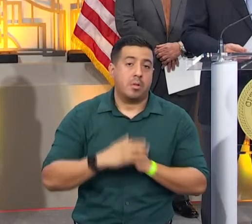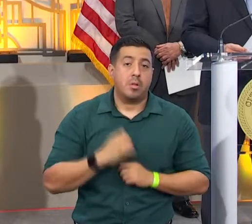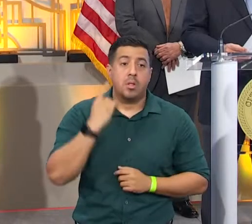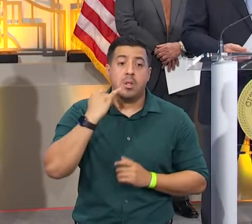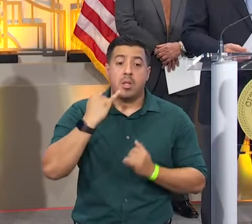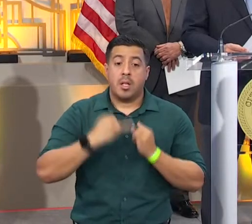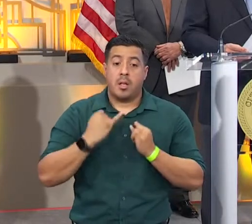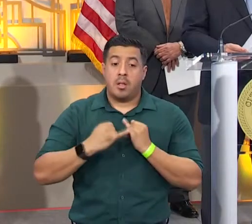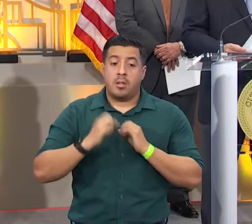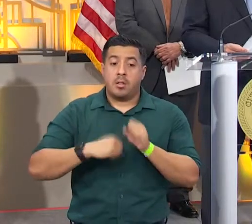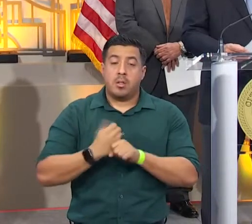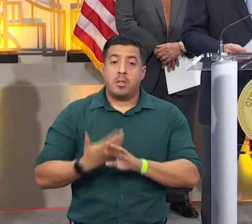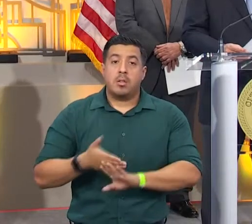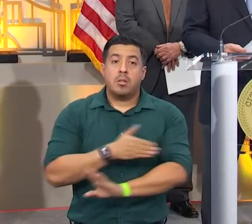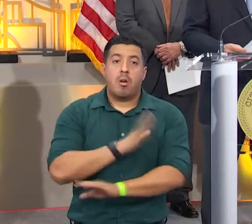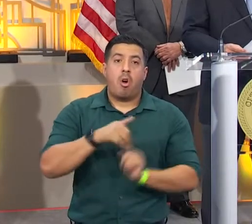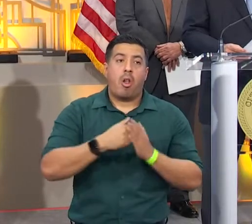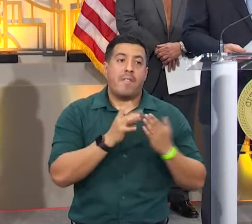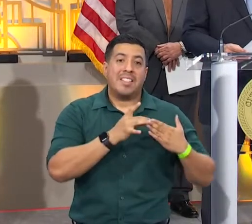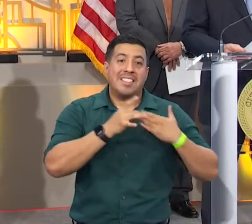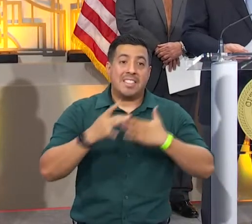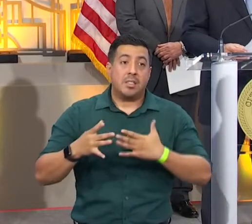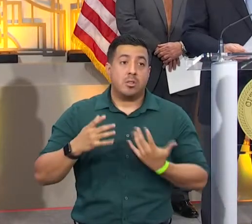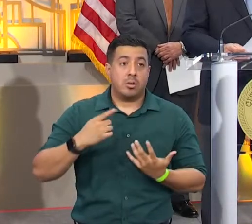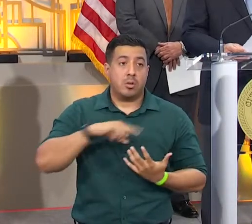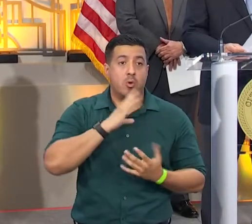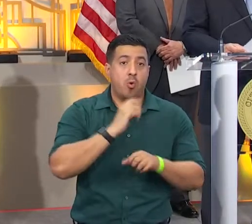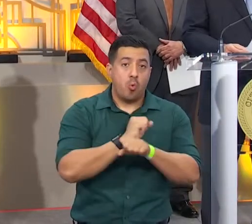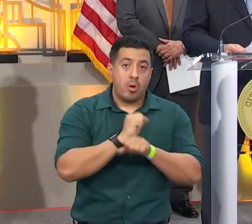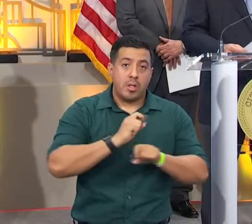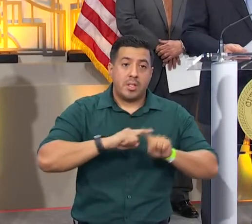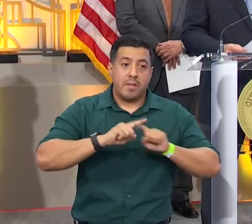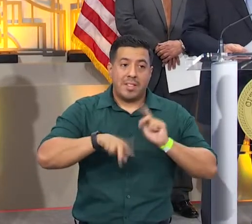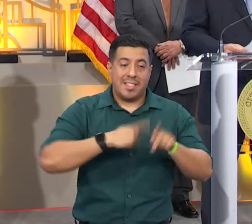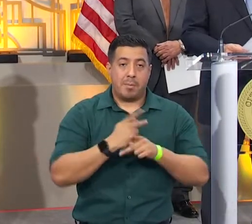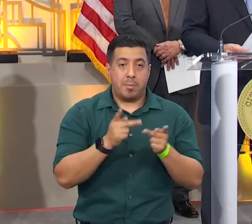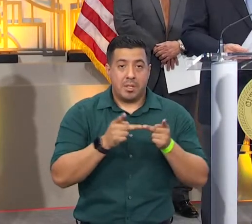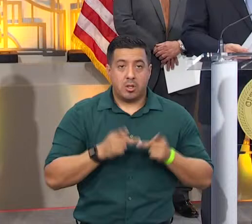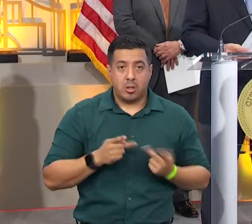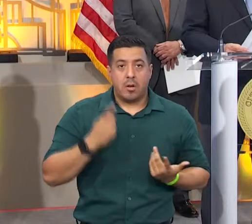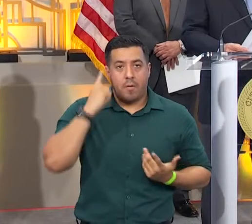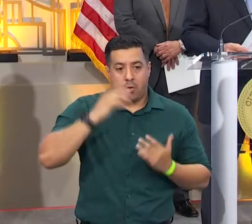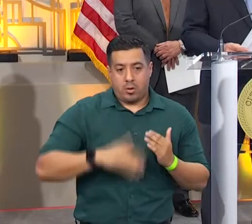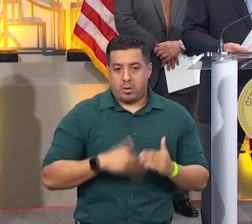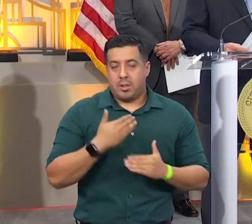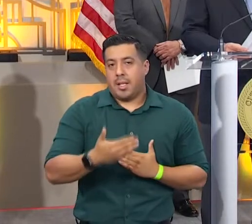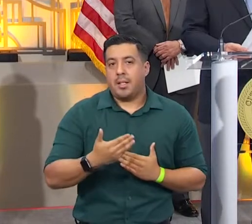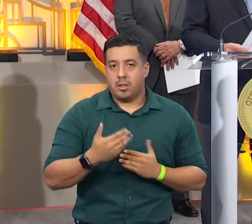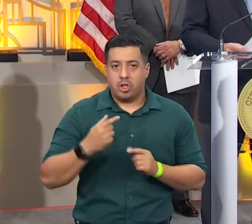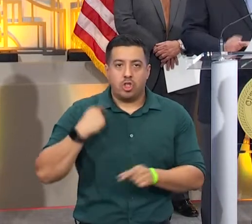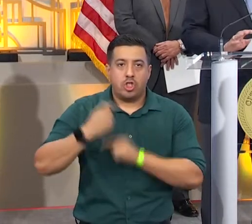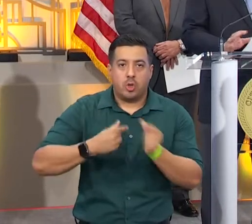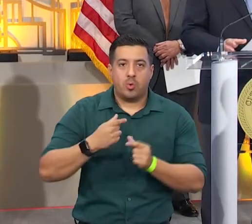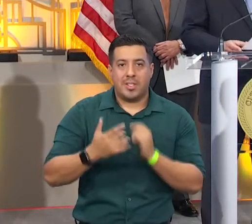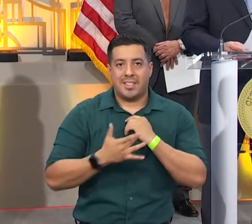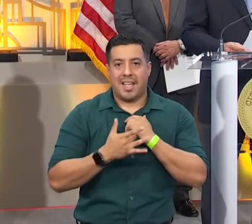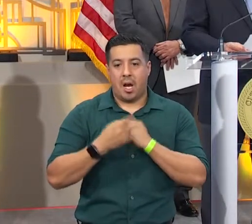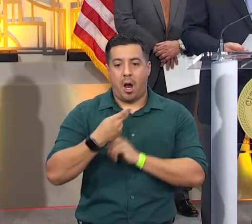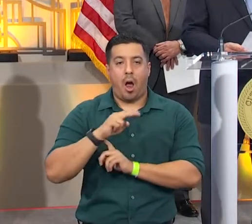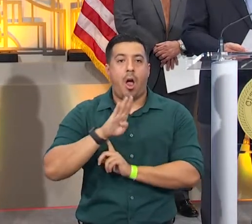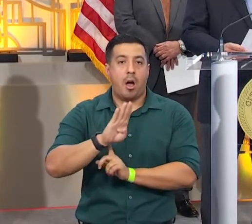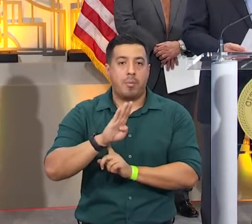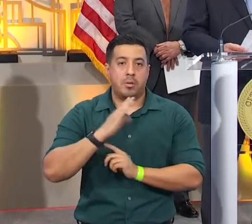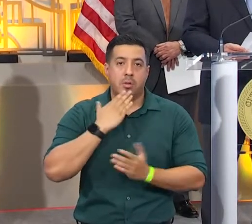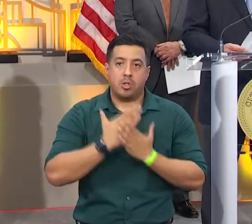years, leaders across the Houston region have been working to position Houston as a next generation tech hub. We've made